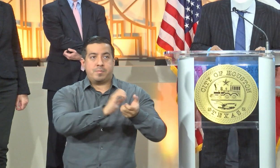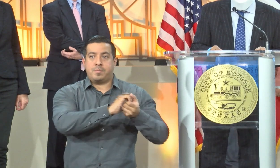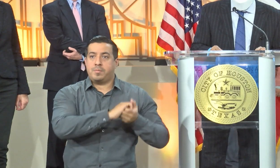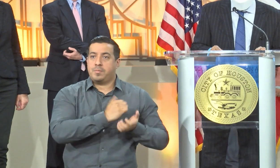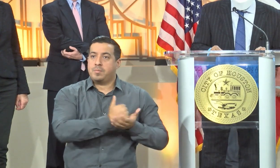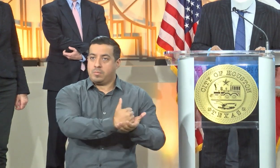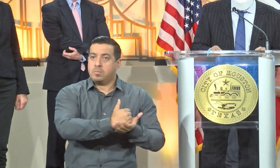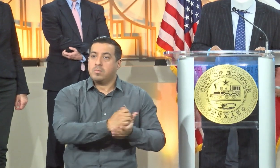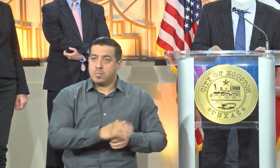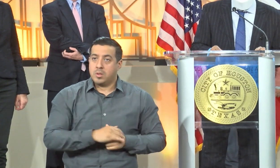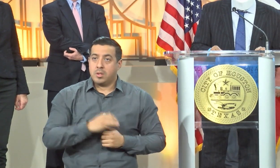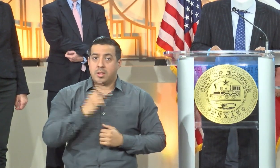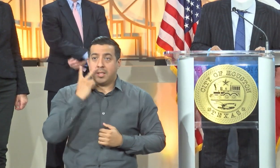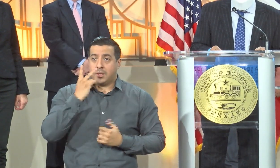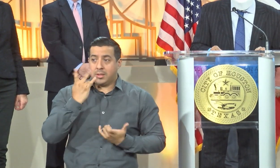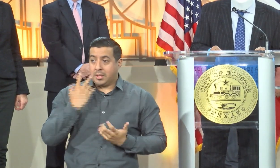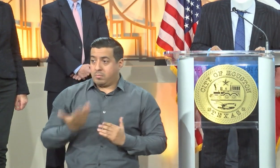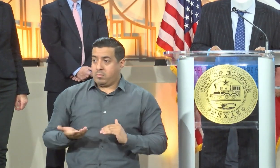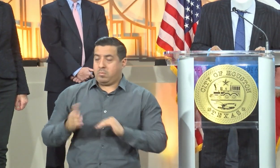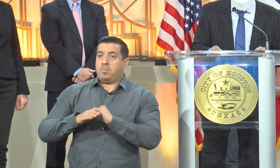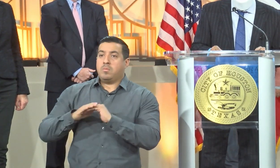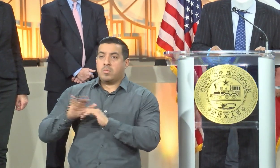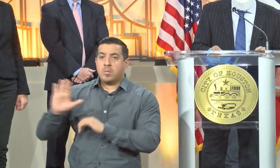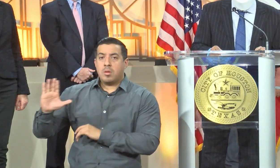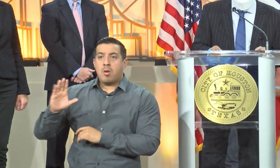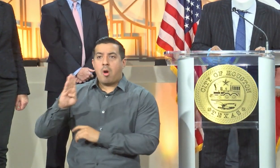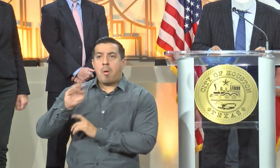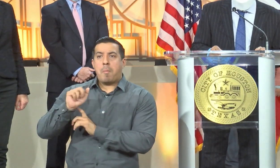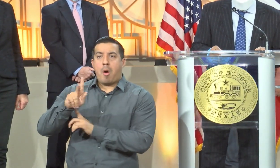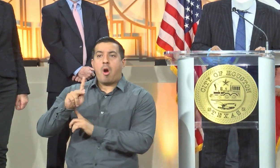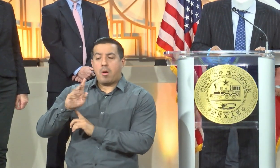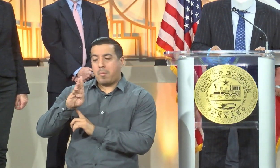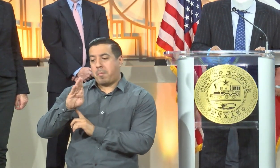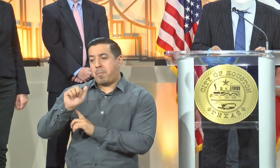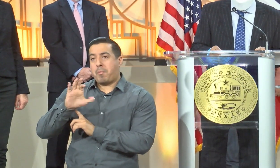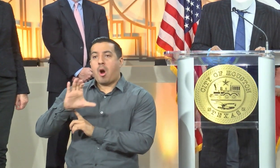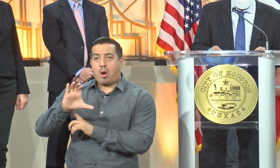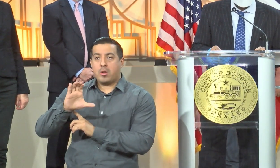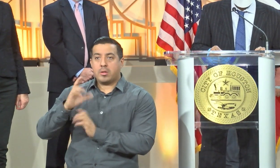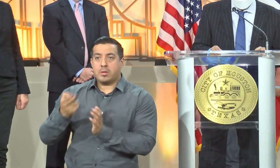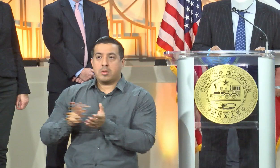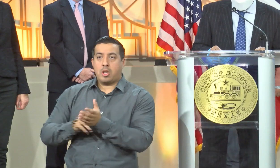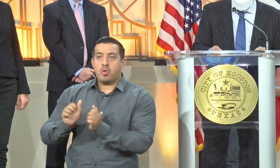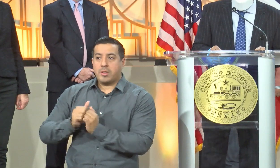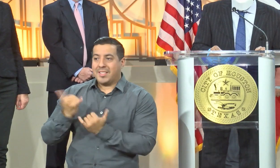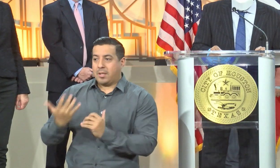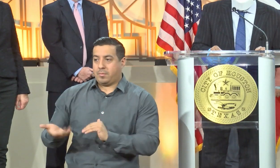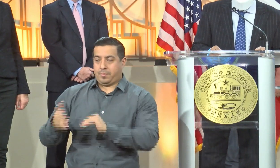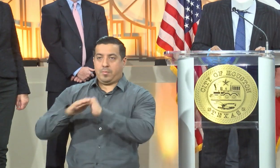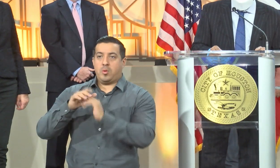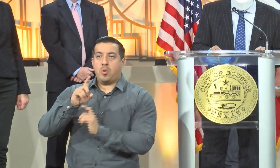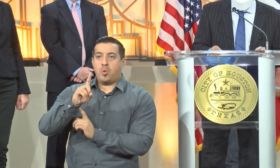week's item increases BARK's contract with RPM for an additional